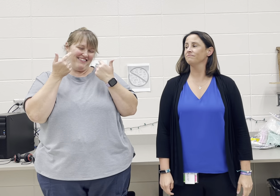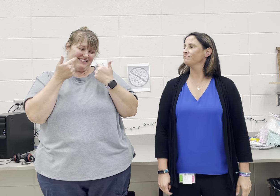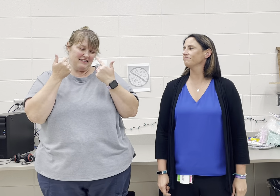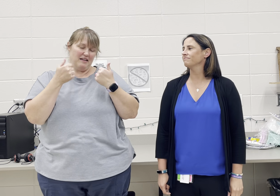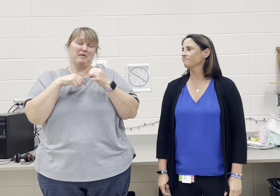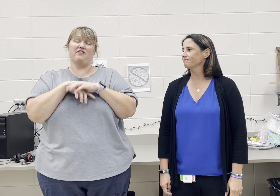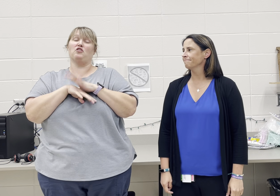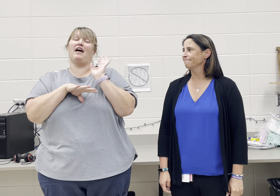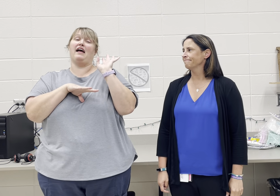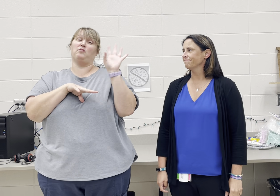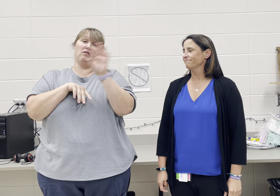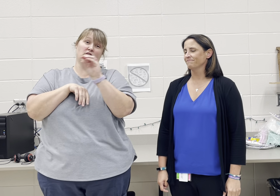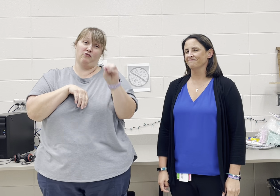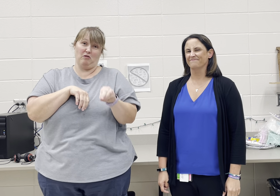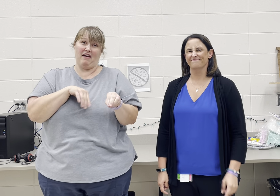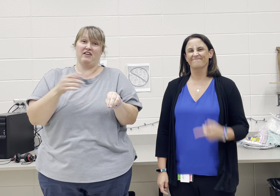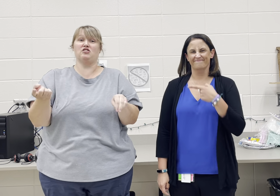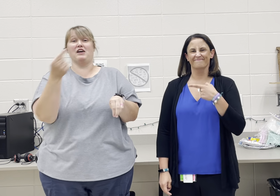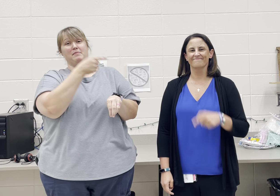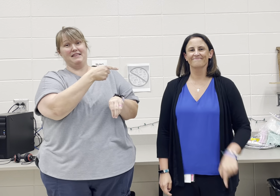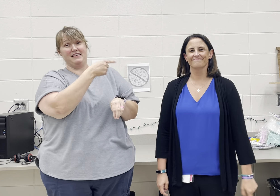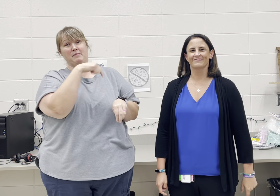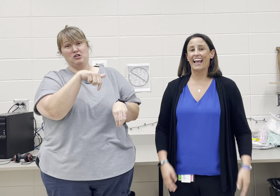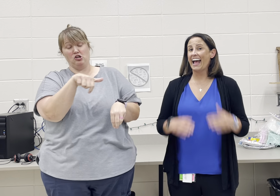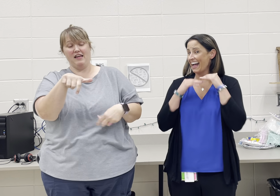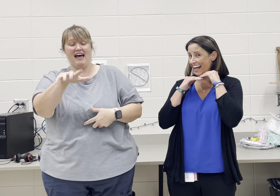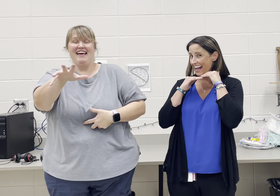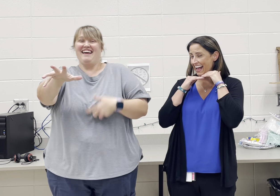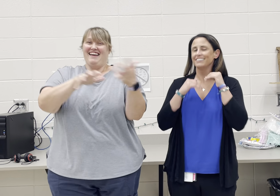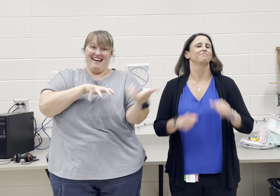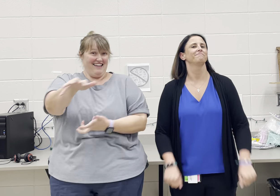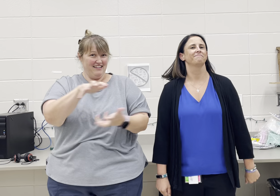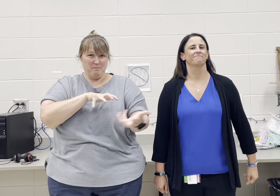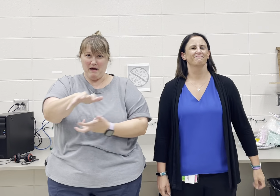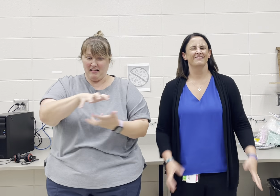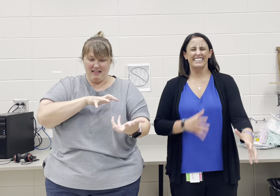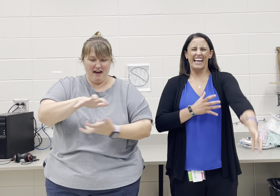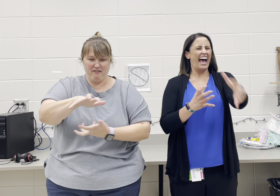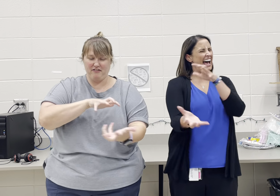L's. But if you're like rolling on the floor laughing because you got a bestie that makes you do that, belly laugh.